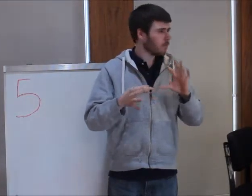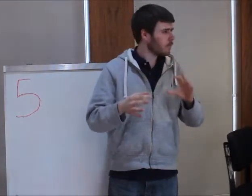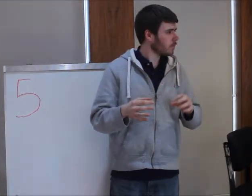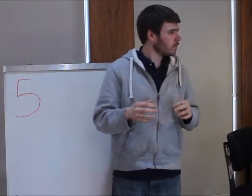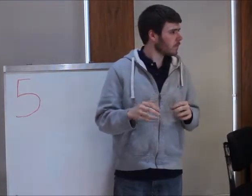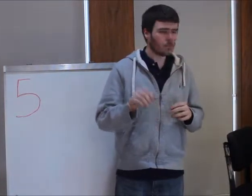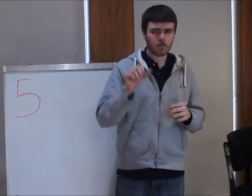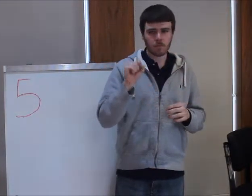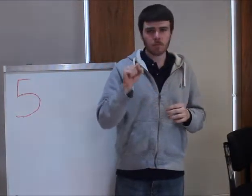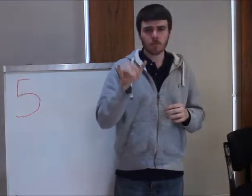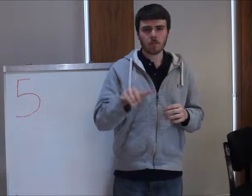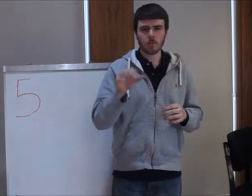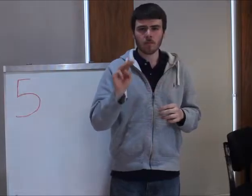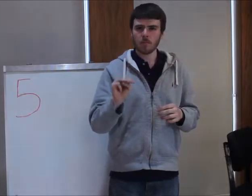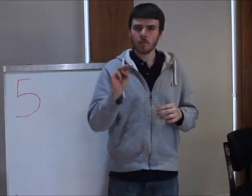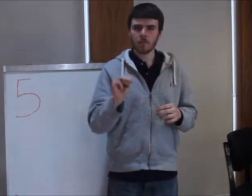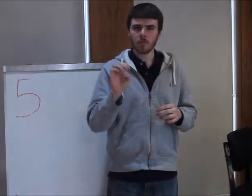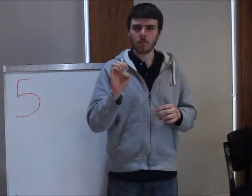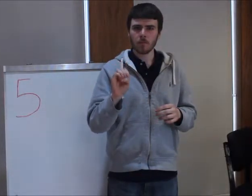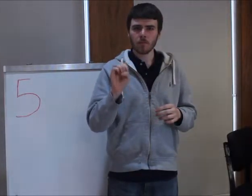of symmetrical